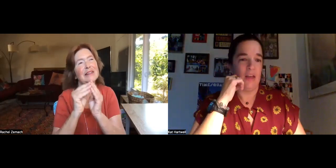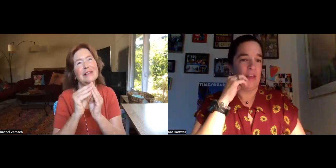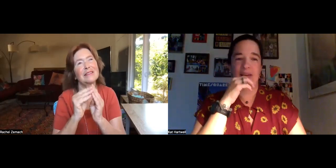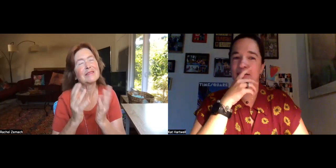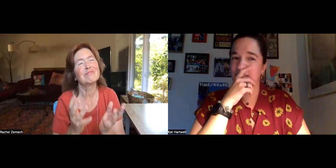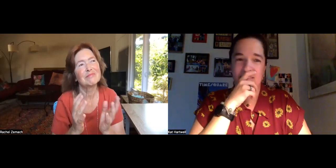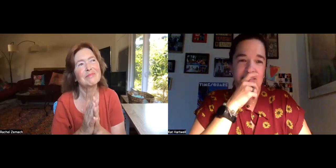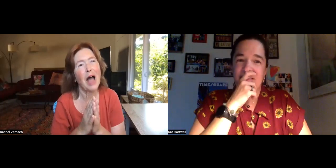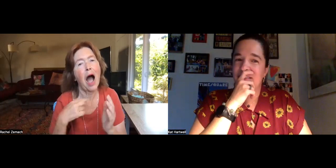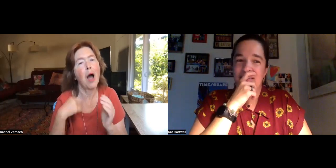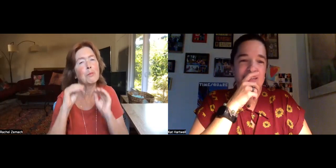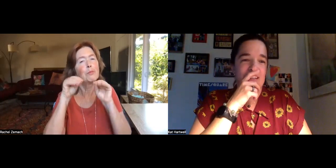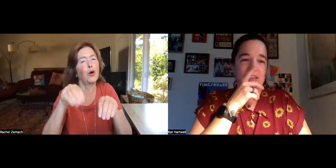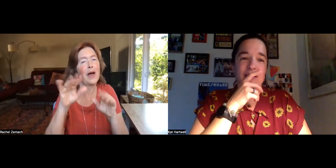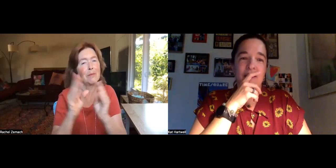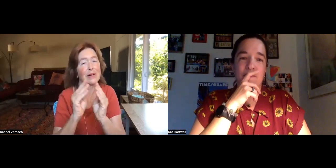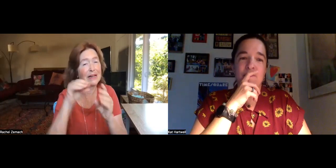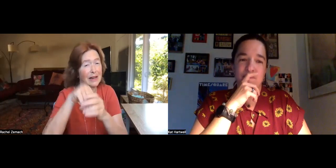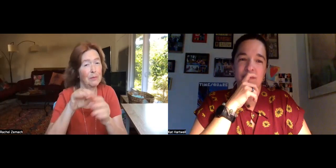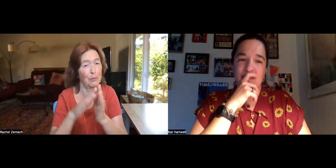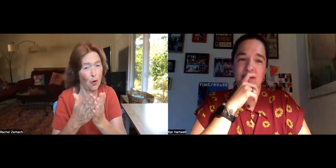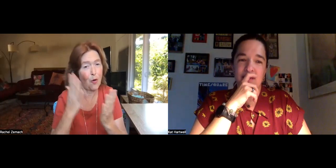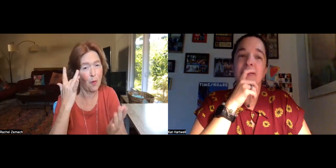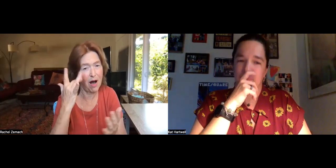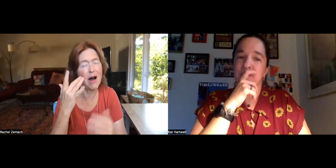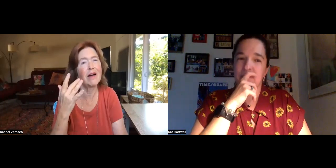That I put that meeting in both my